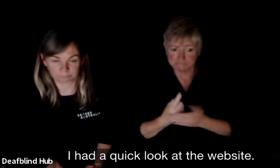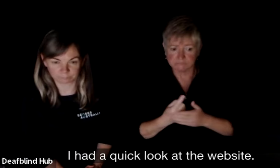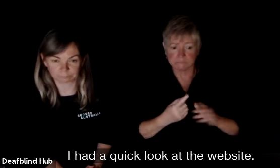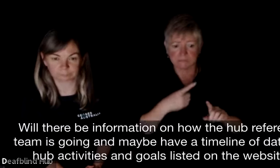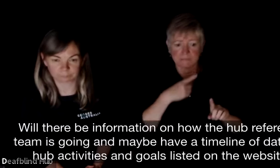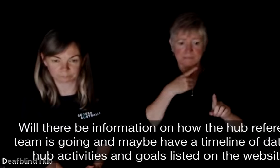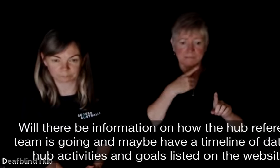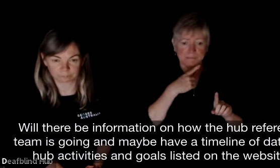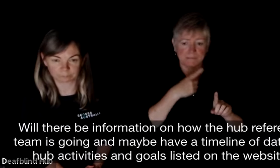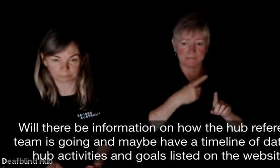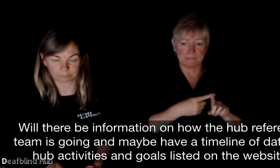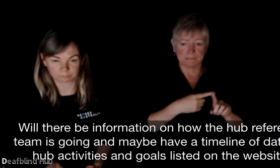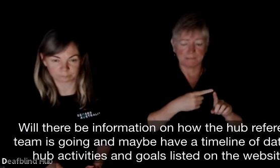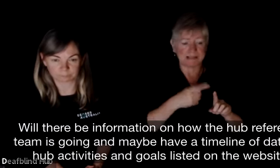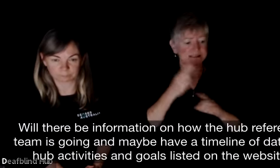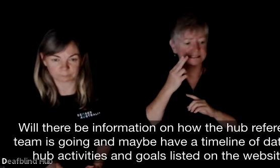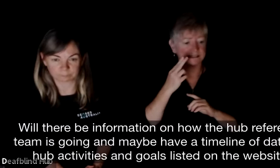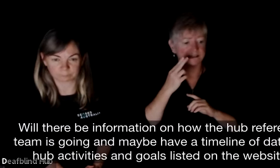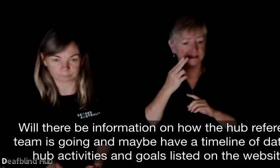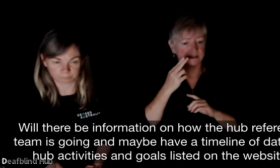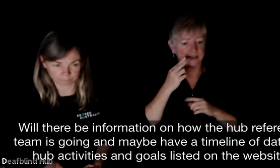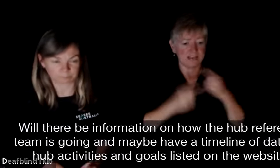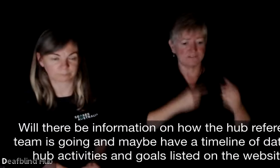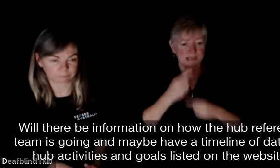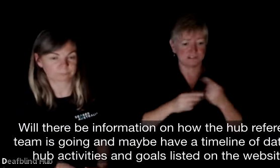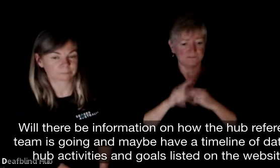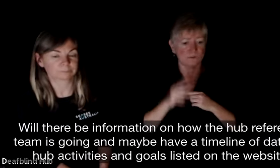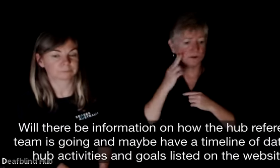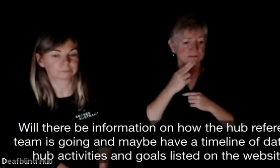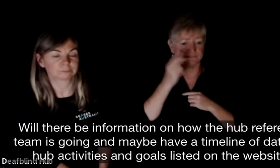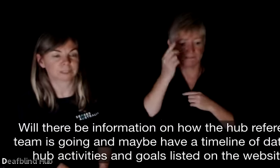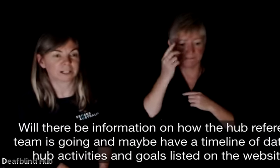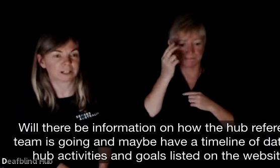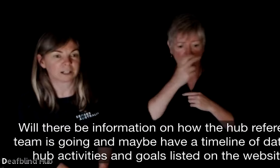people and their supporters can follow and fully participate if they wish?